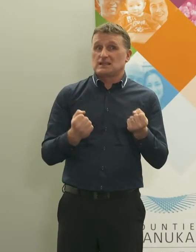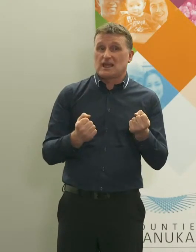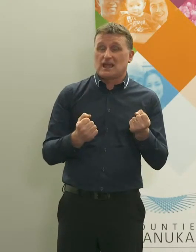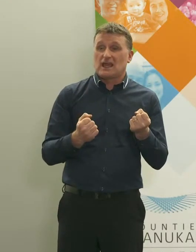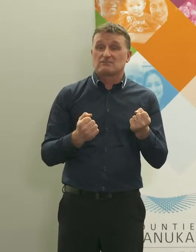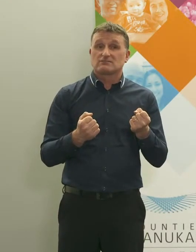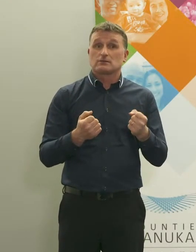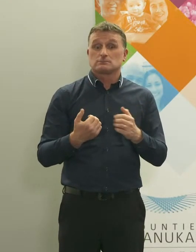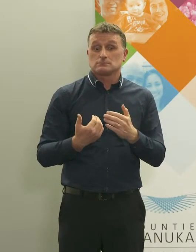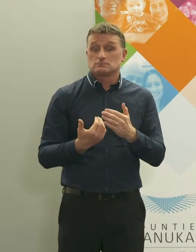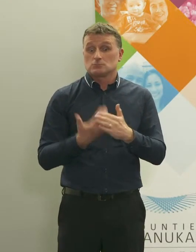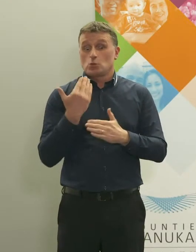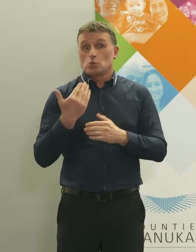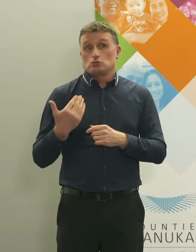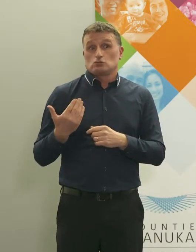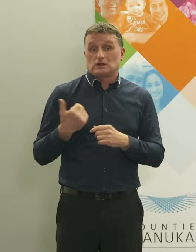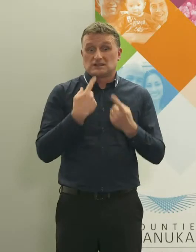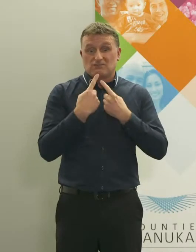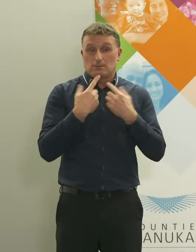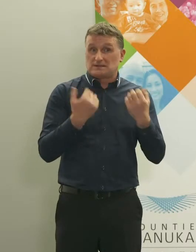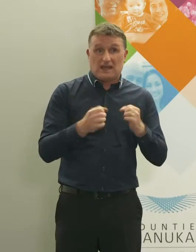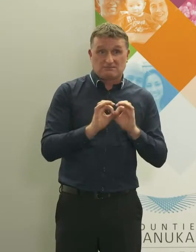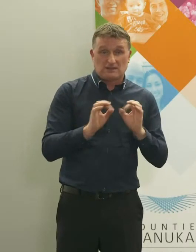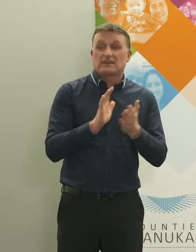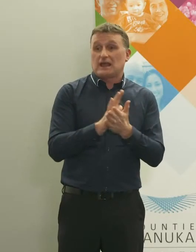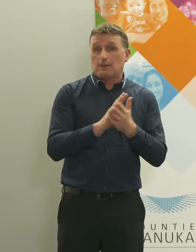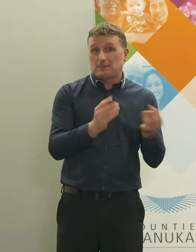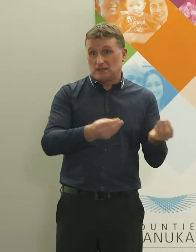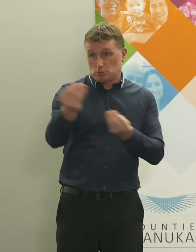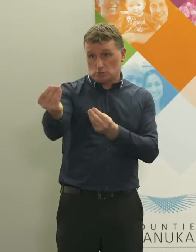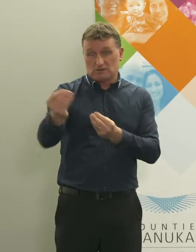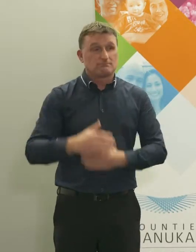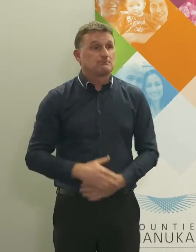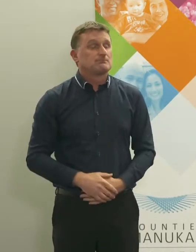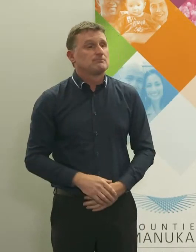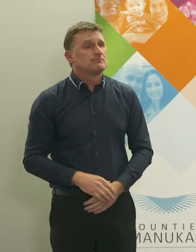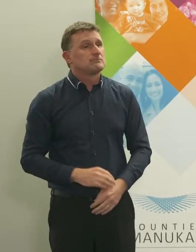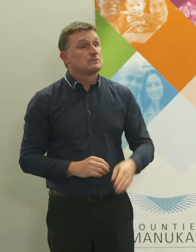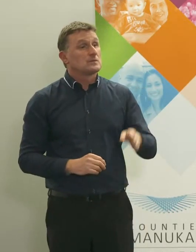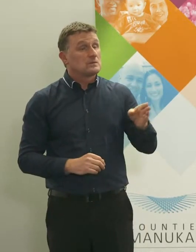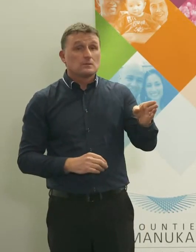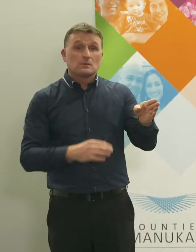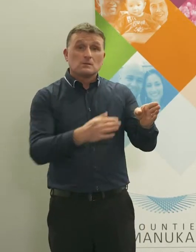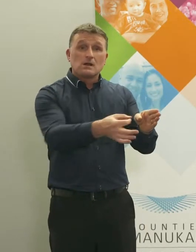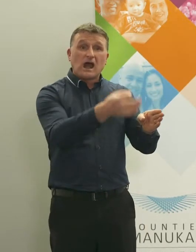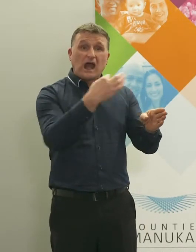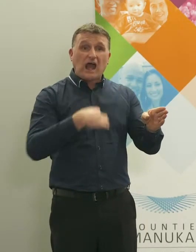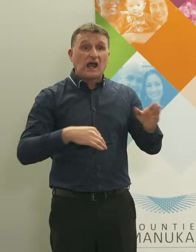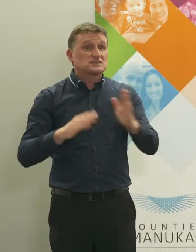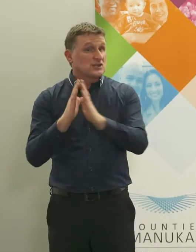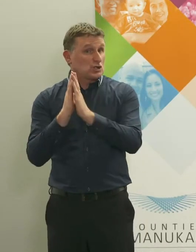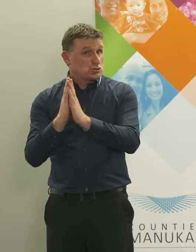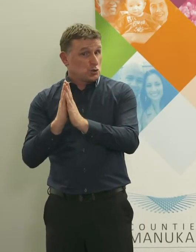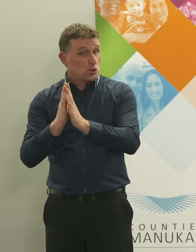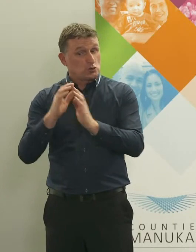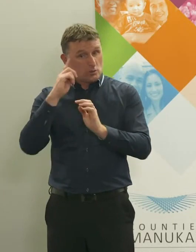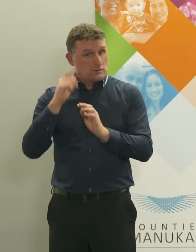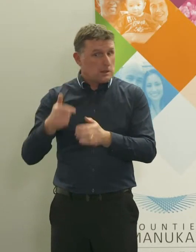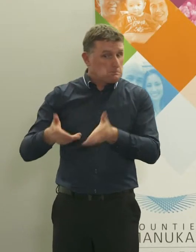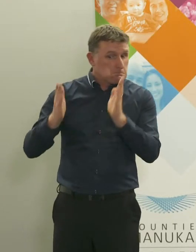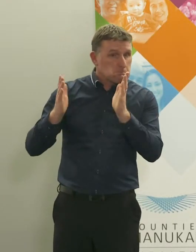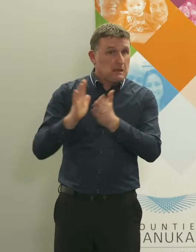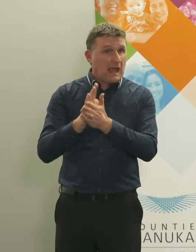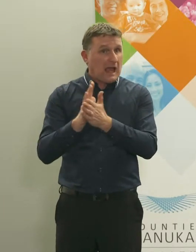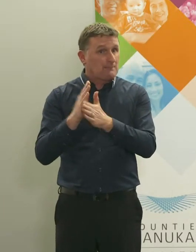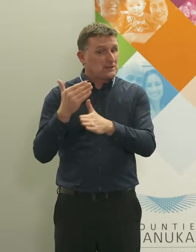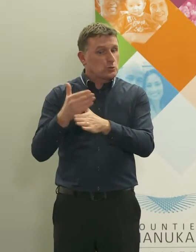most recent information on that, but I'm certainly happy to get it to you. Are you convinced now that church is alongside and working alongside you properly and not just